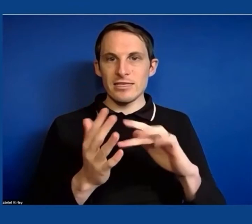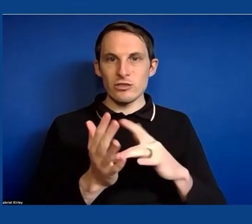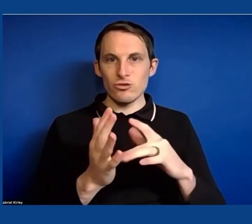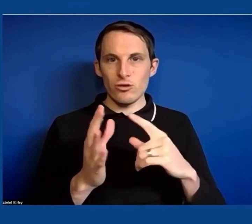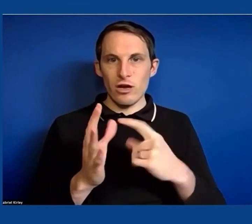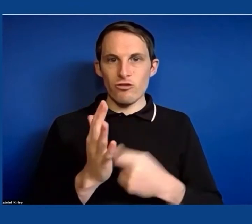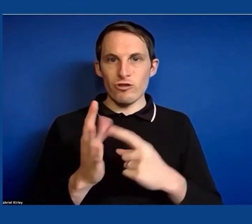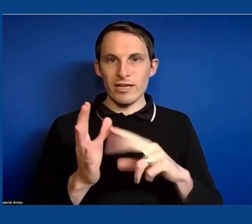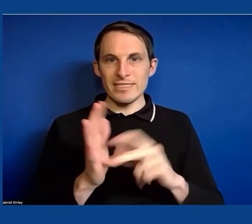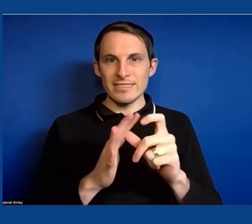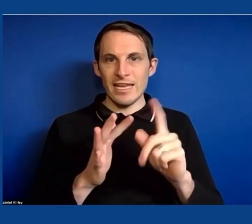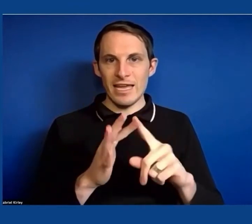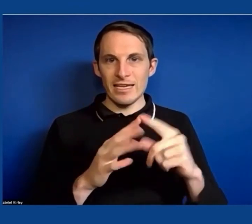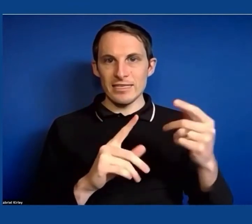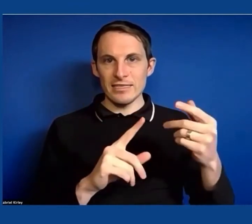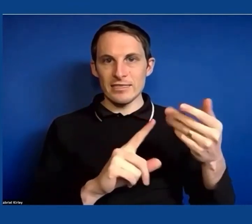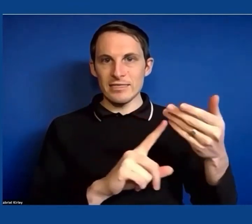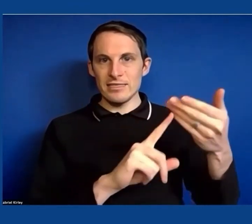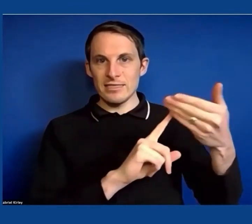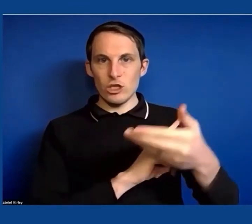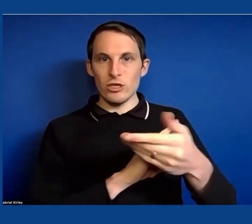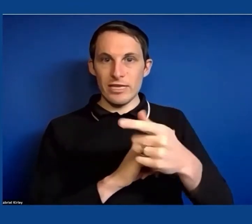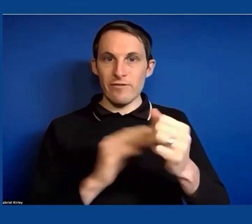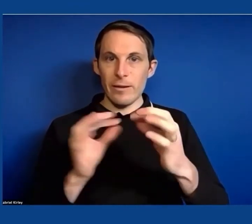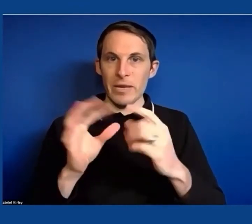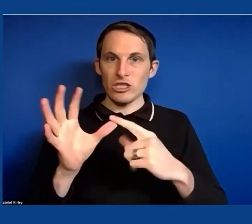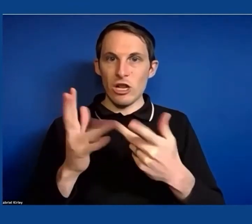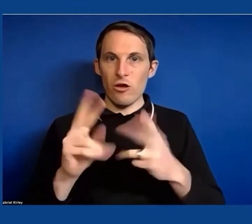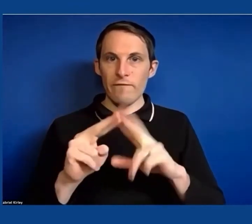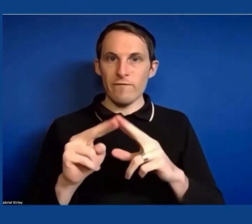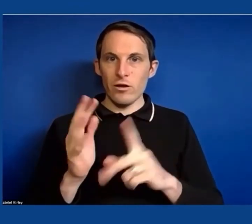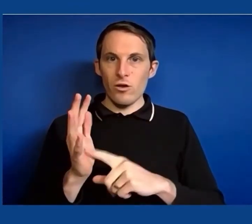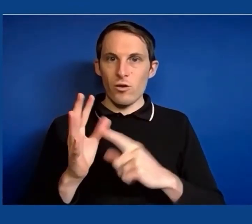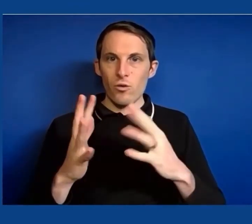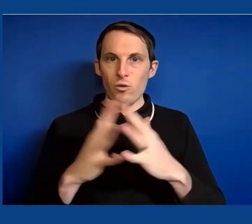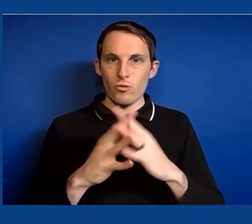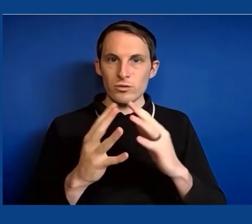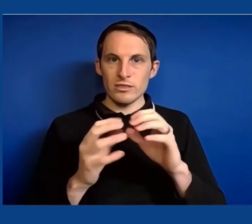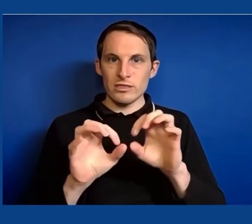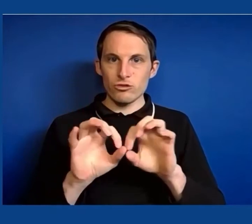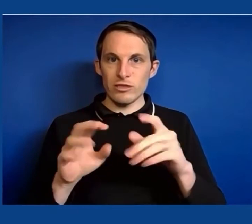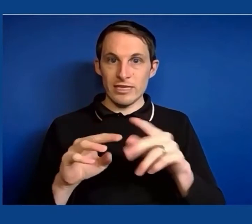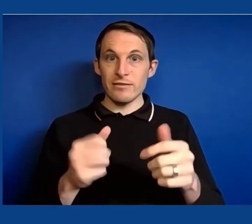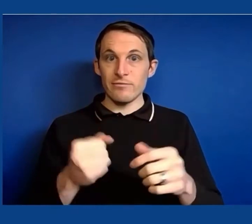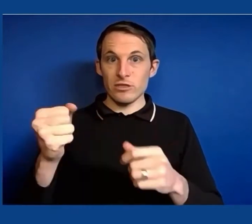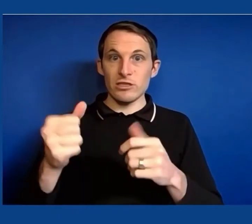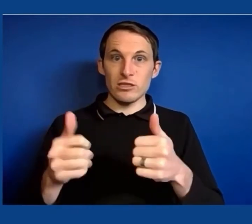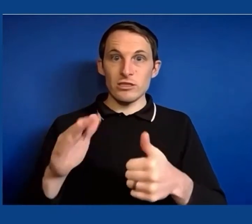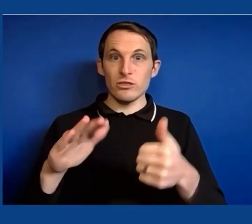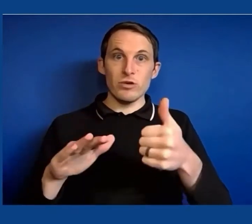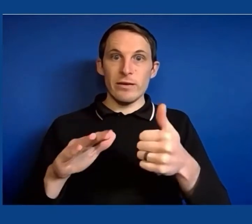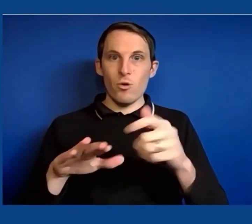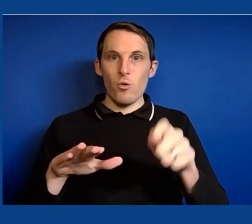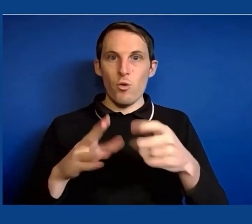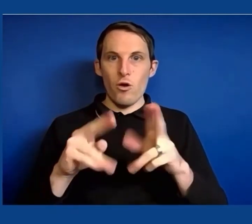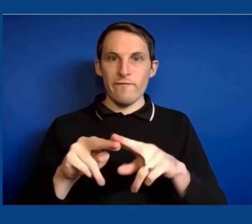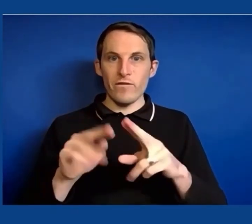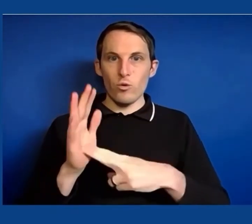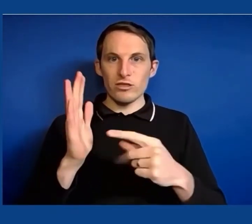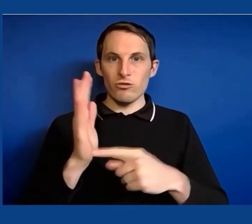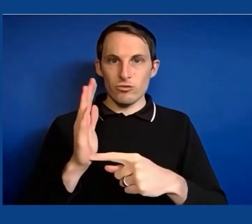descent. Eddie has a Bachelor of Laws degree and was admitted to the Supreme Court of the Northern Territory. Throughout his